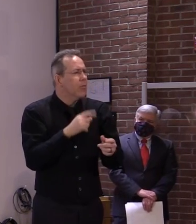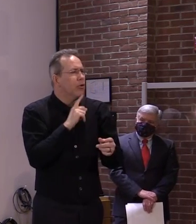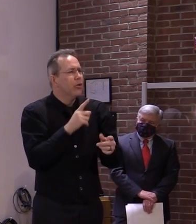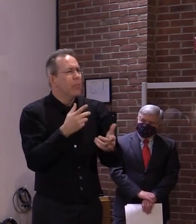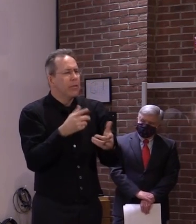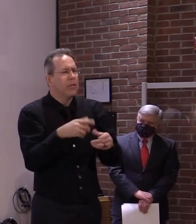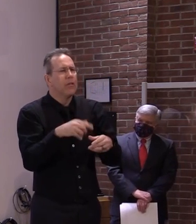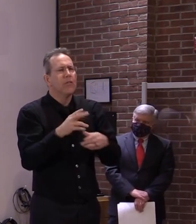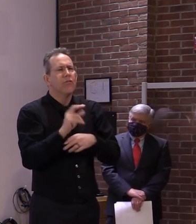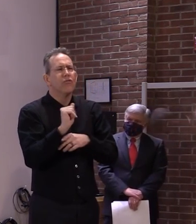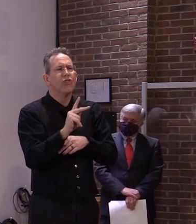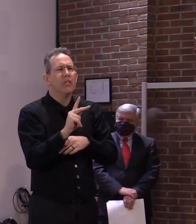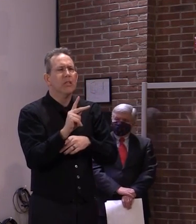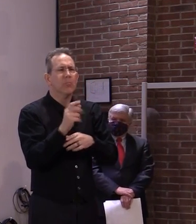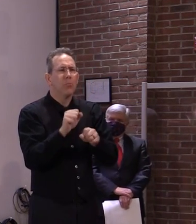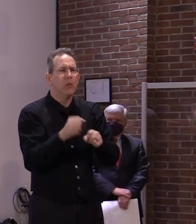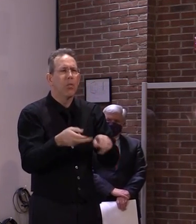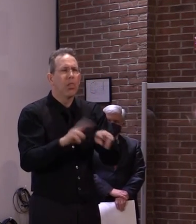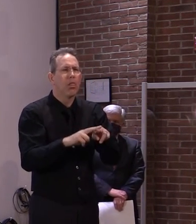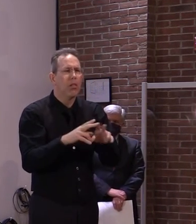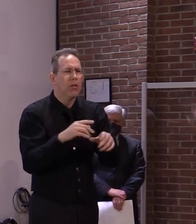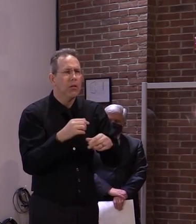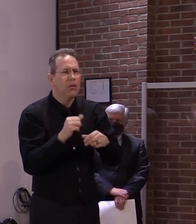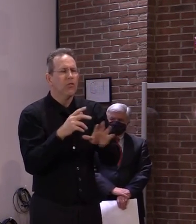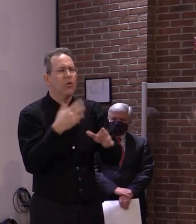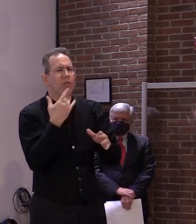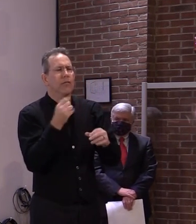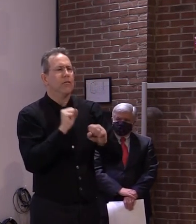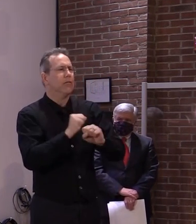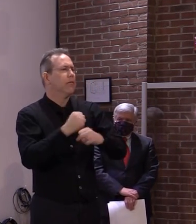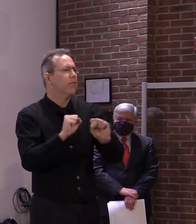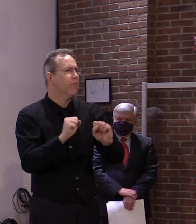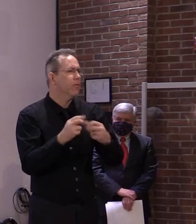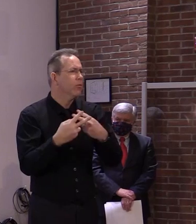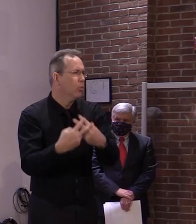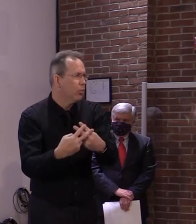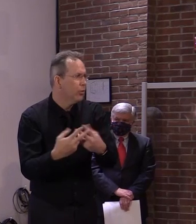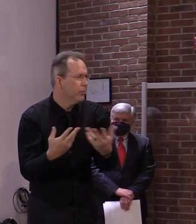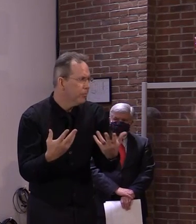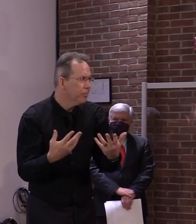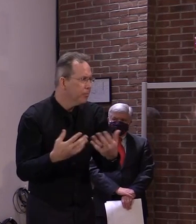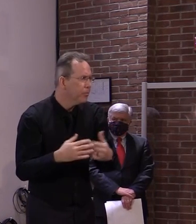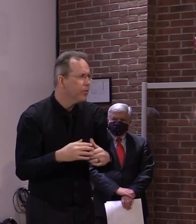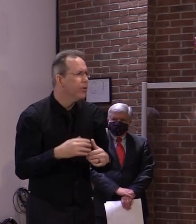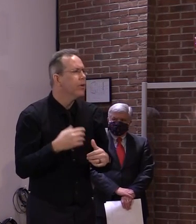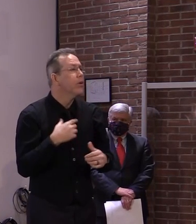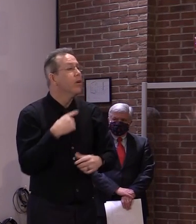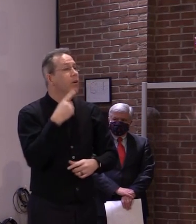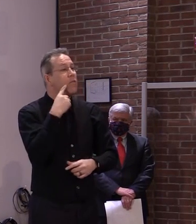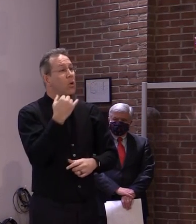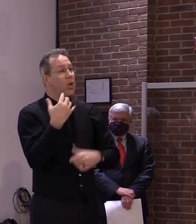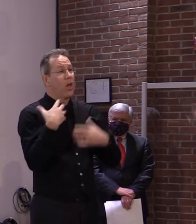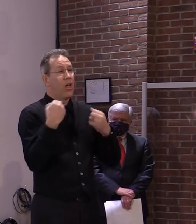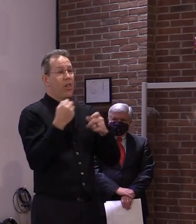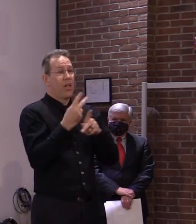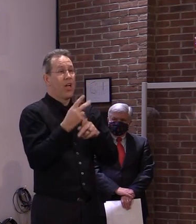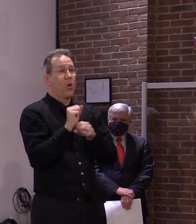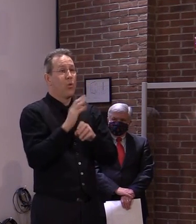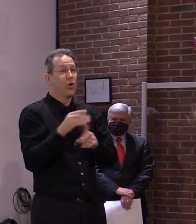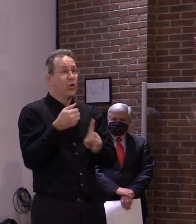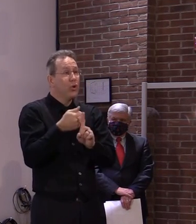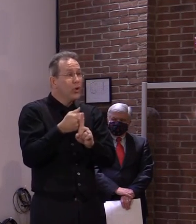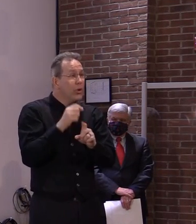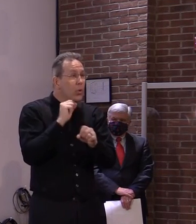more rigid guidelines for those who are healthcare workers than for the general public as well. So I'm sure they're being